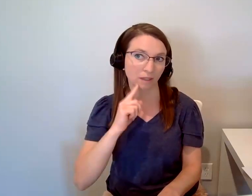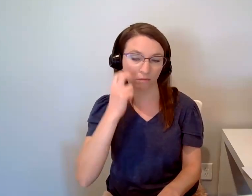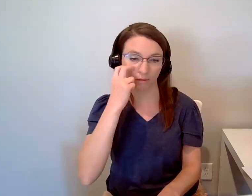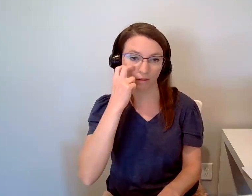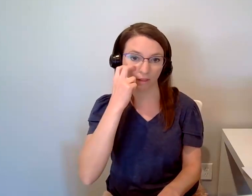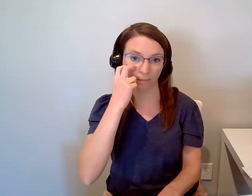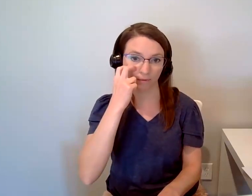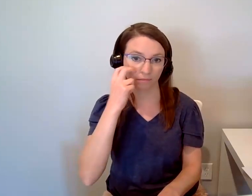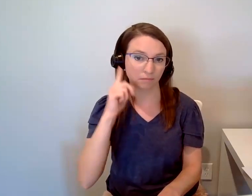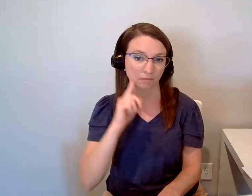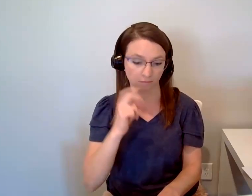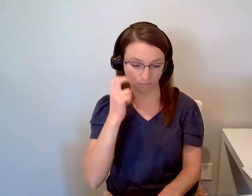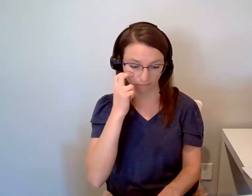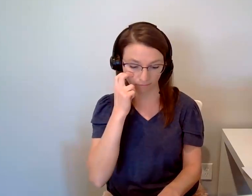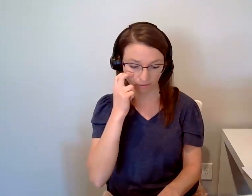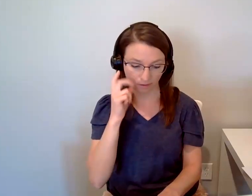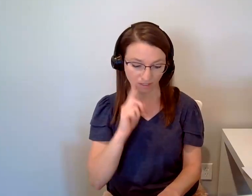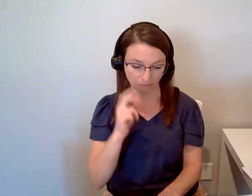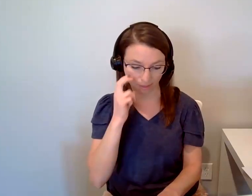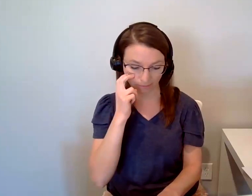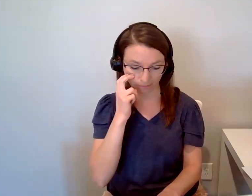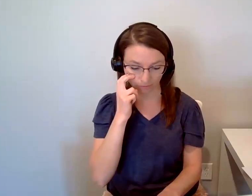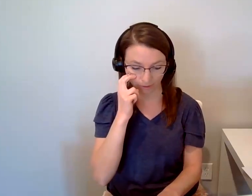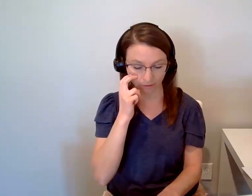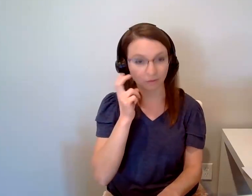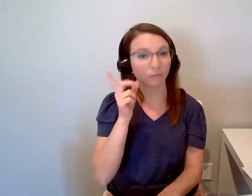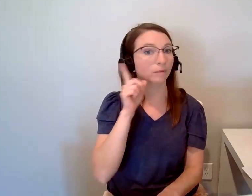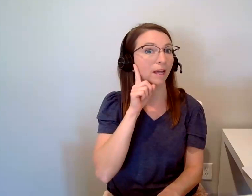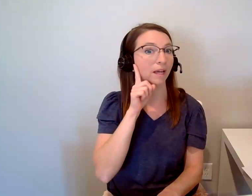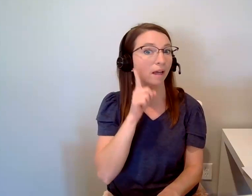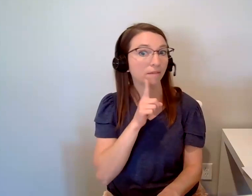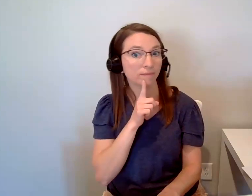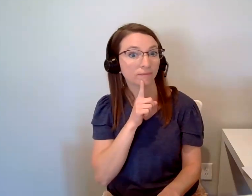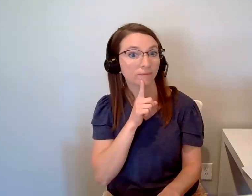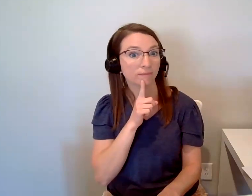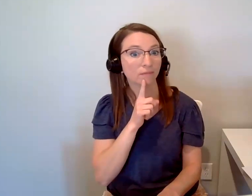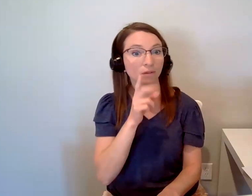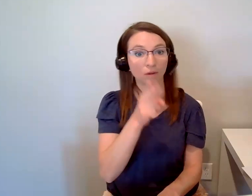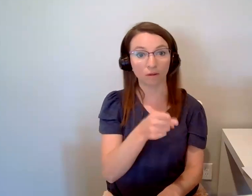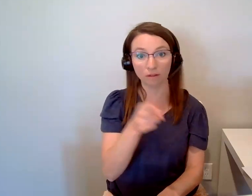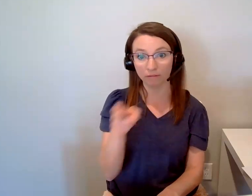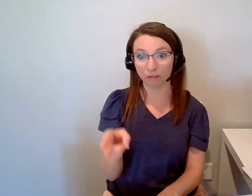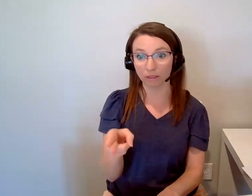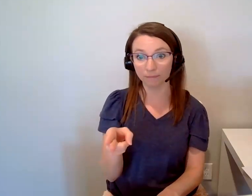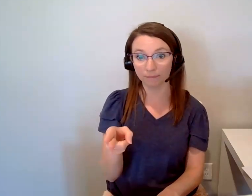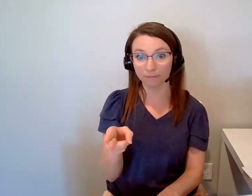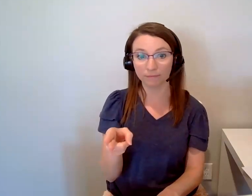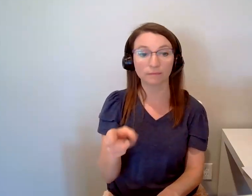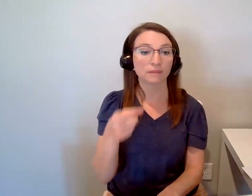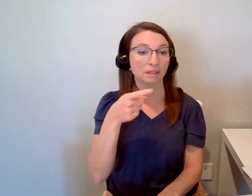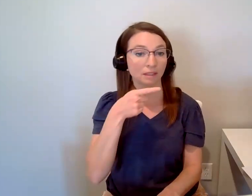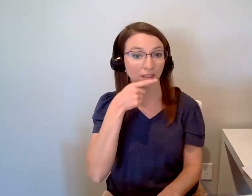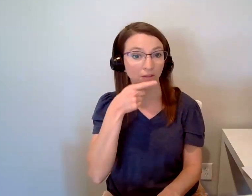down and then up. Deaf, blind. Okay, so deaf, hard of hearing,